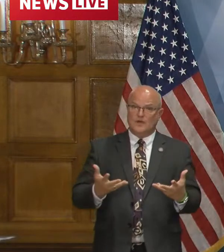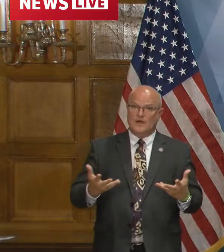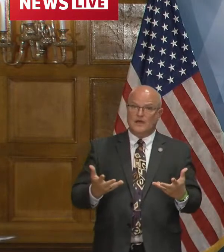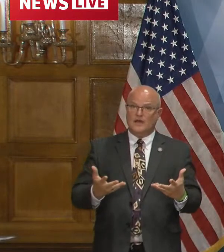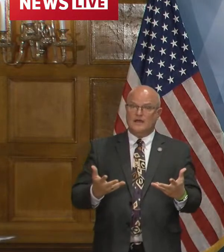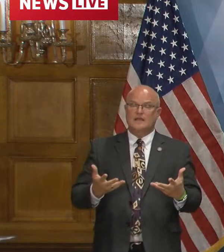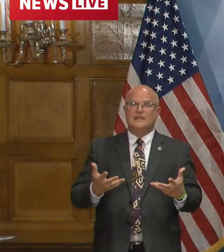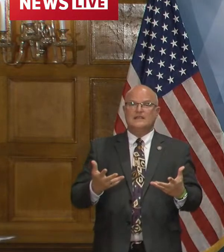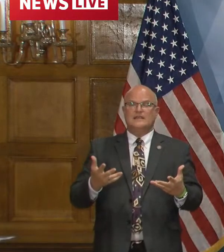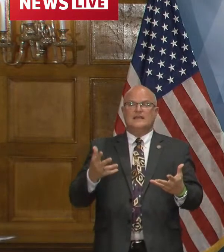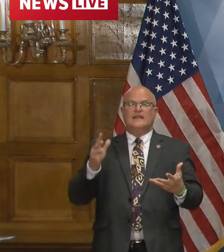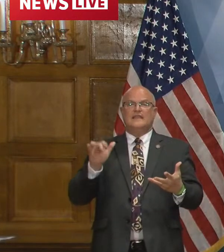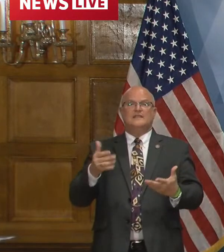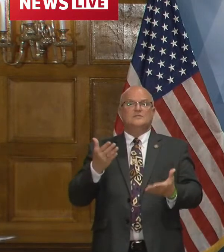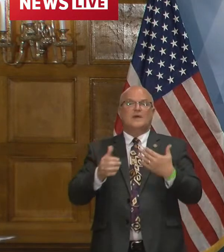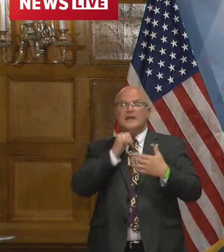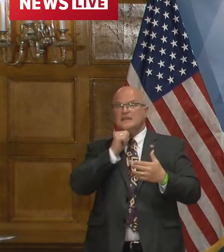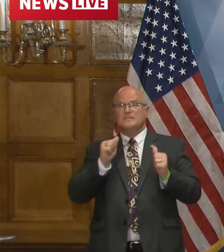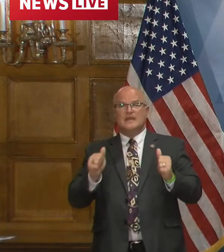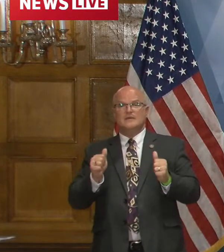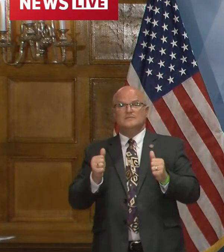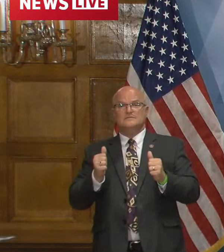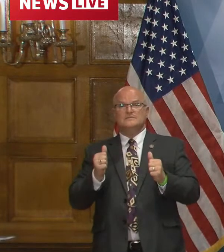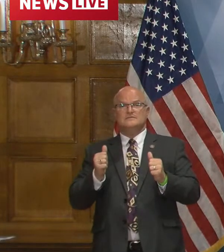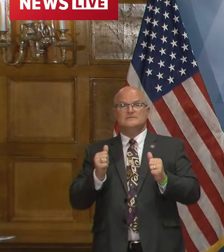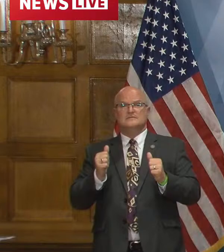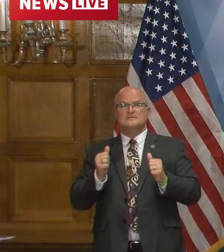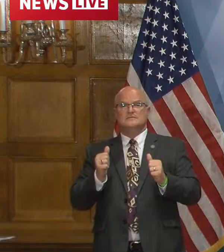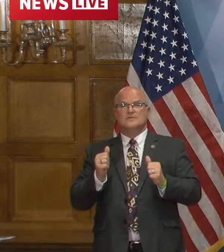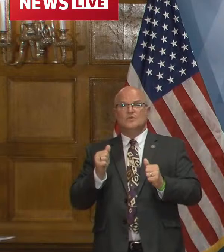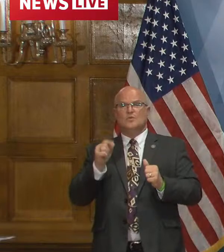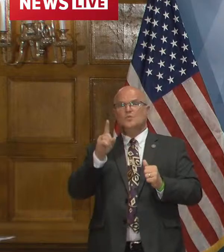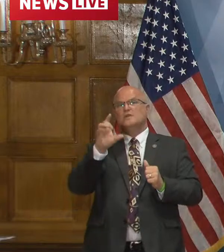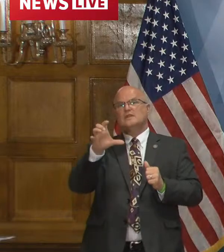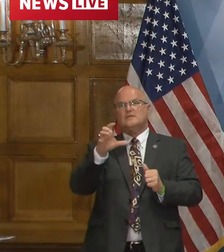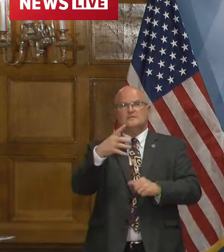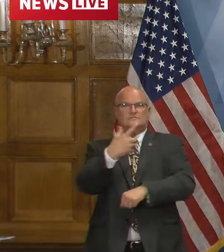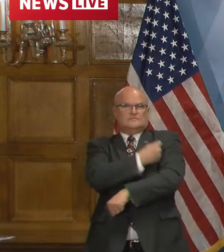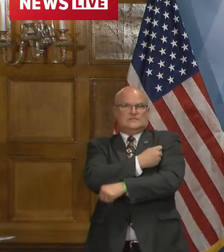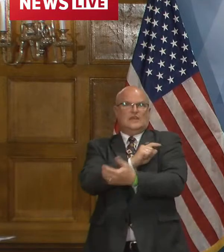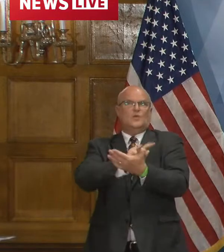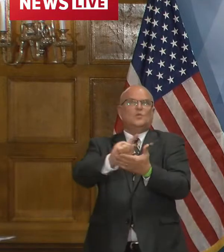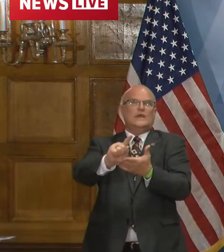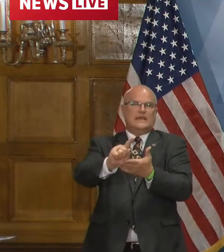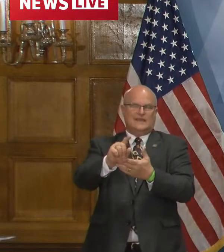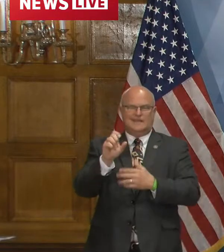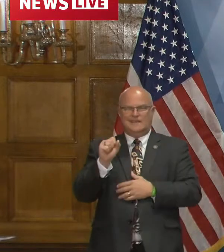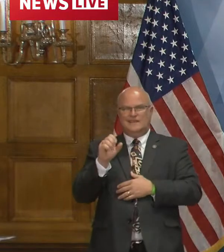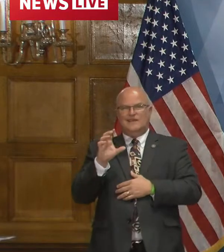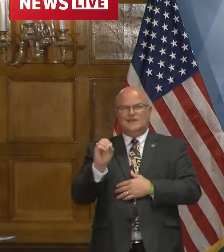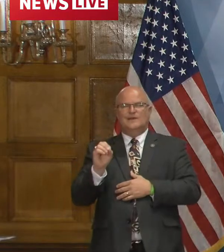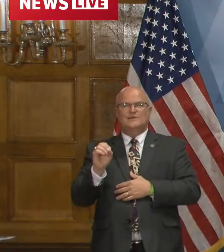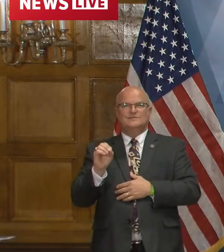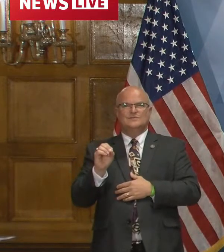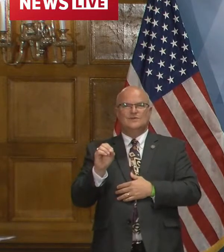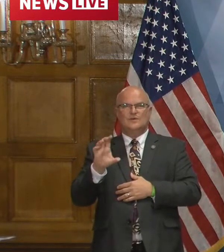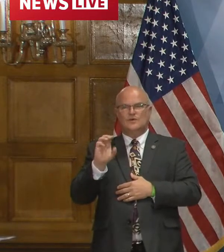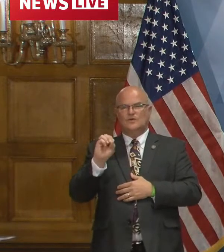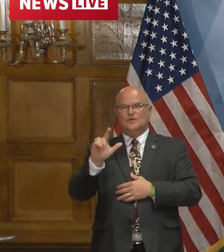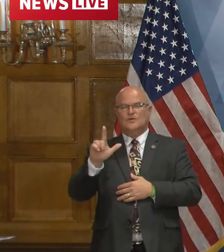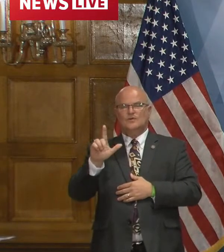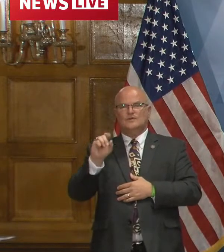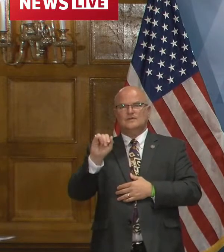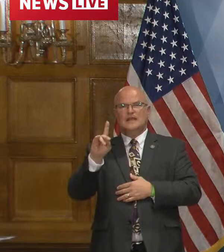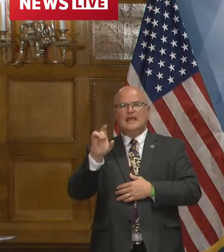that you might not be able to get out 100 doses in a week. And so Colonel Ader